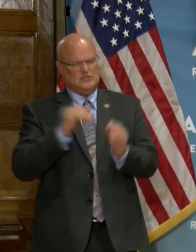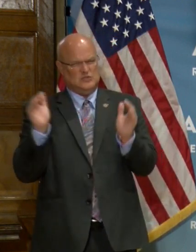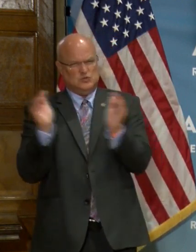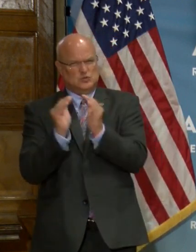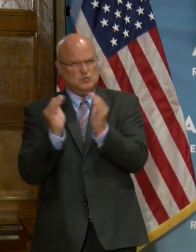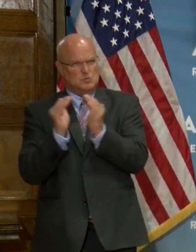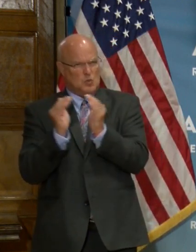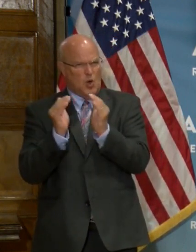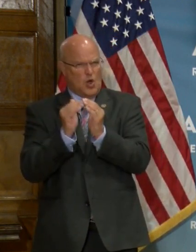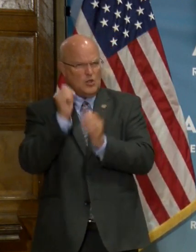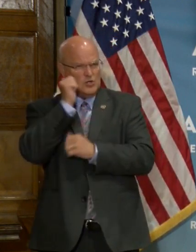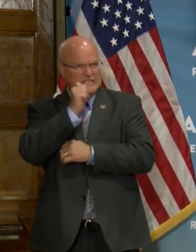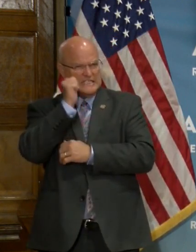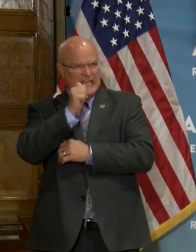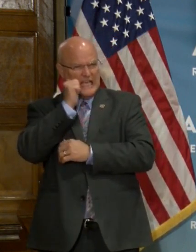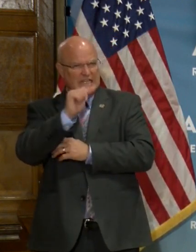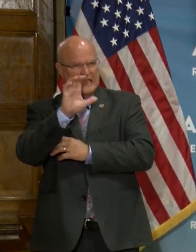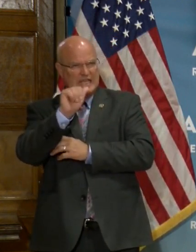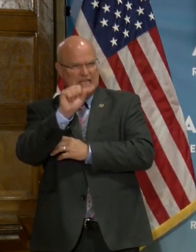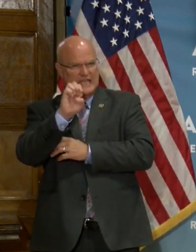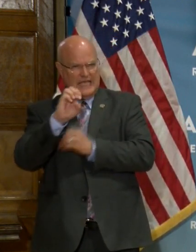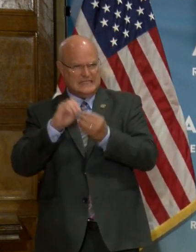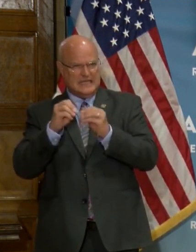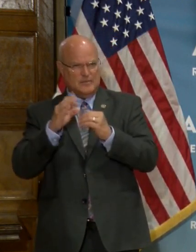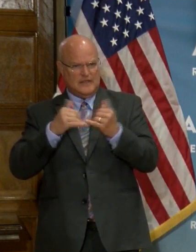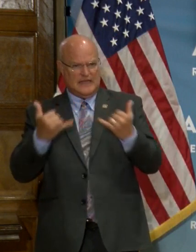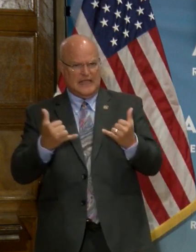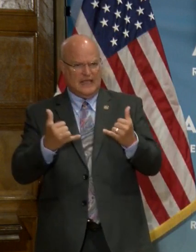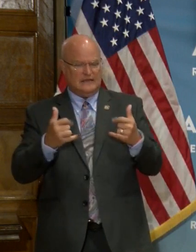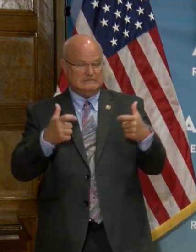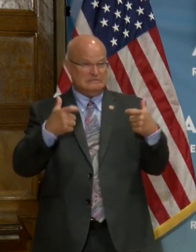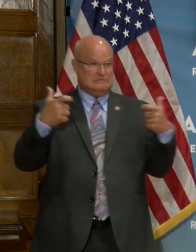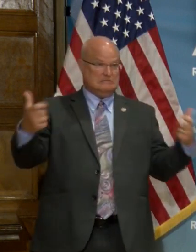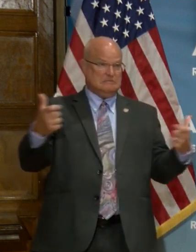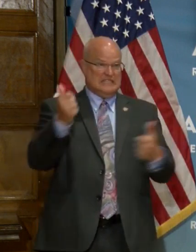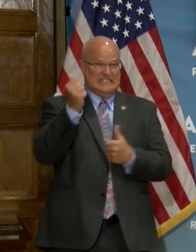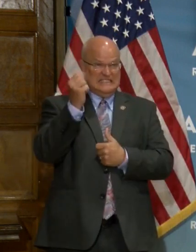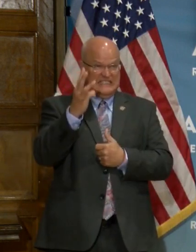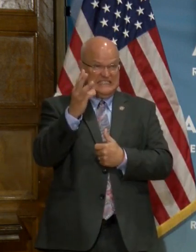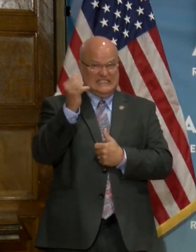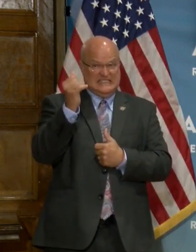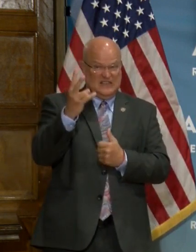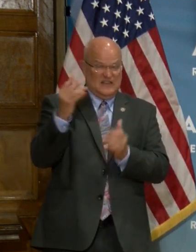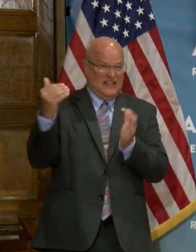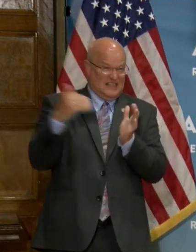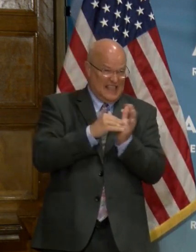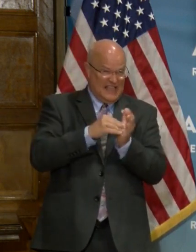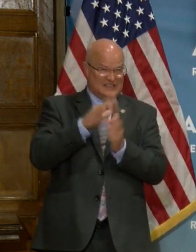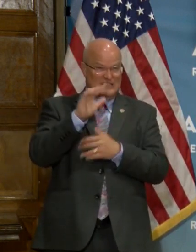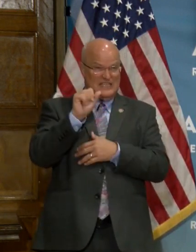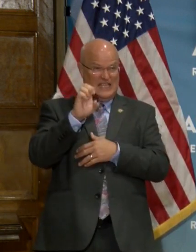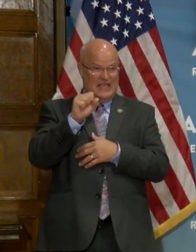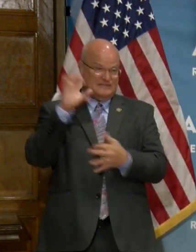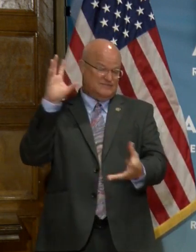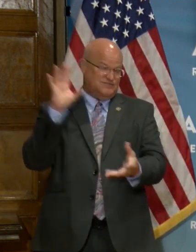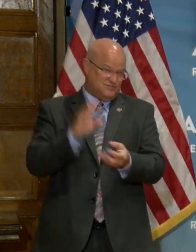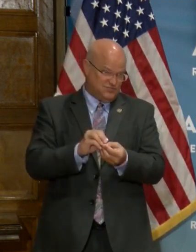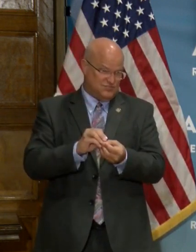smaller daily case number than we are now. So now we're dealing with 16,000, 17,000 cases